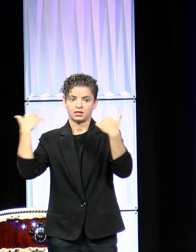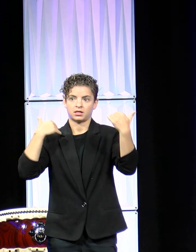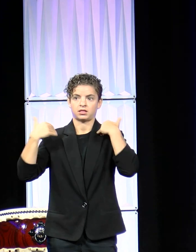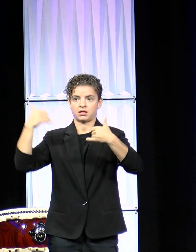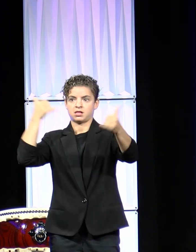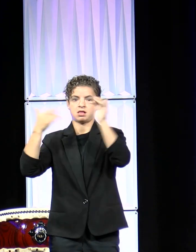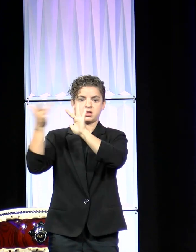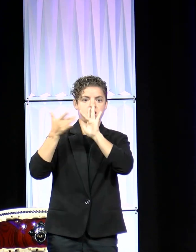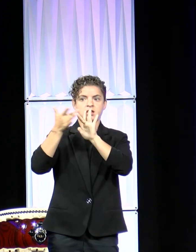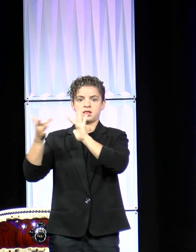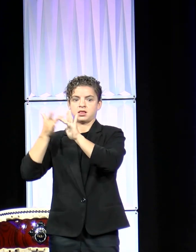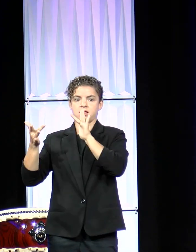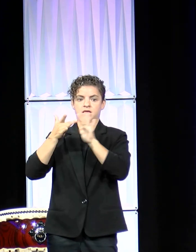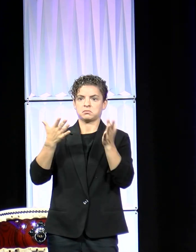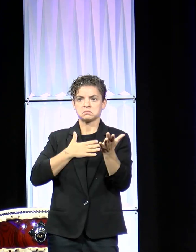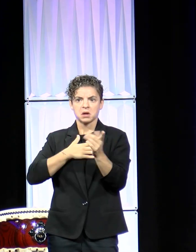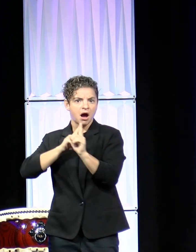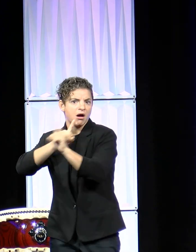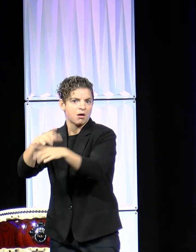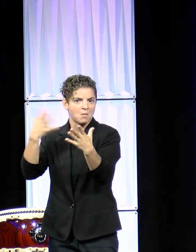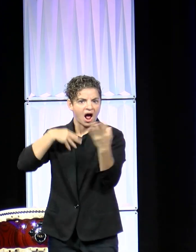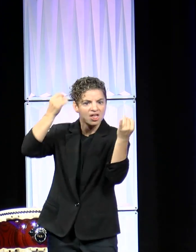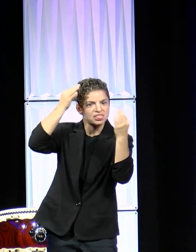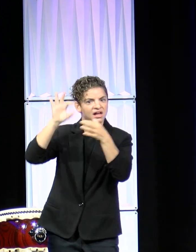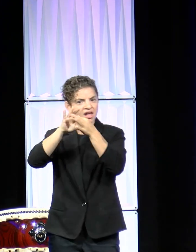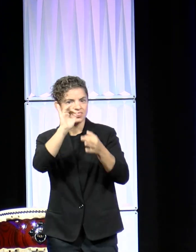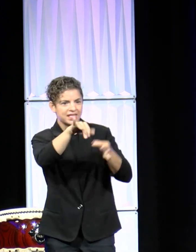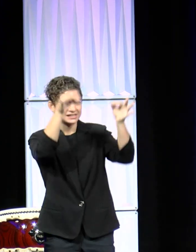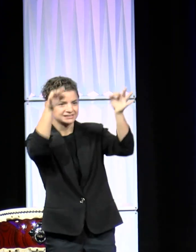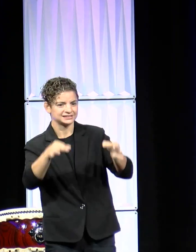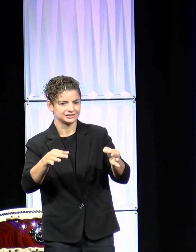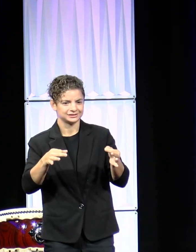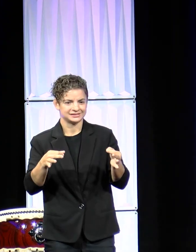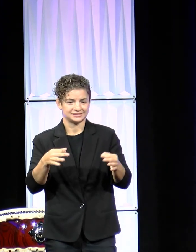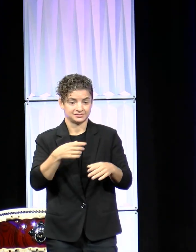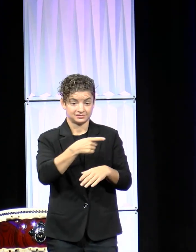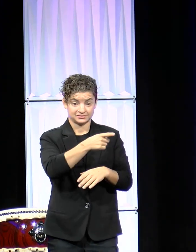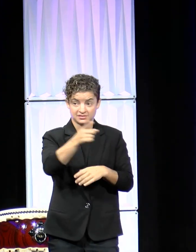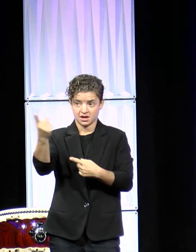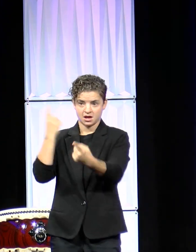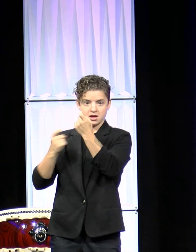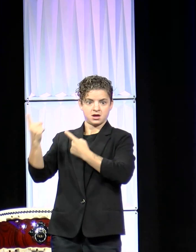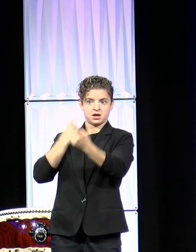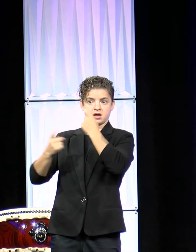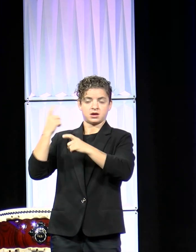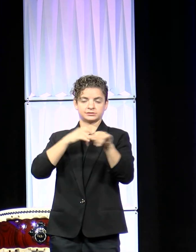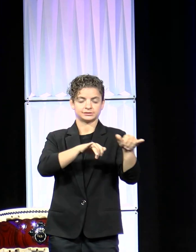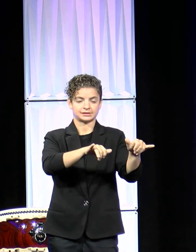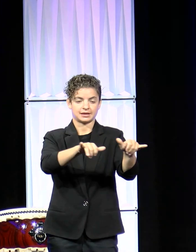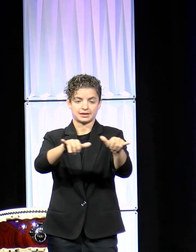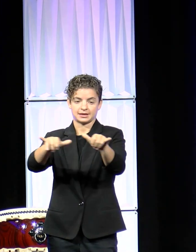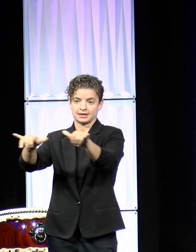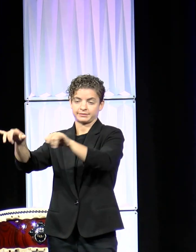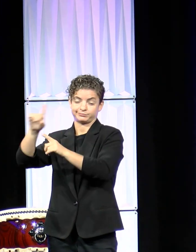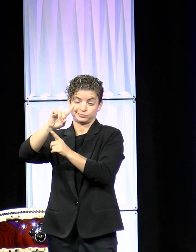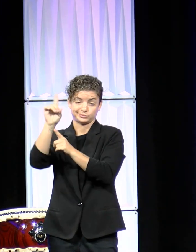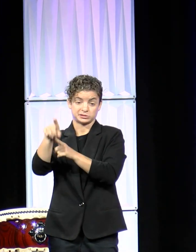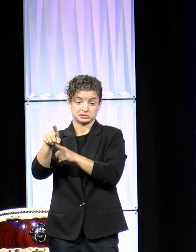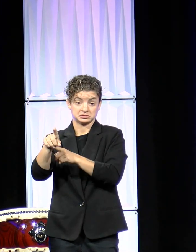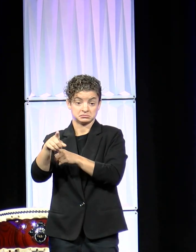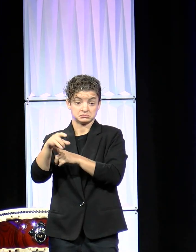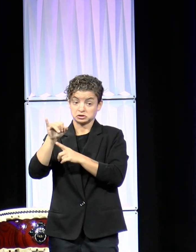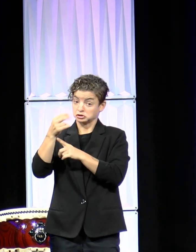questions that each of those reporters asked me is, now that we have this verdict, was justice served?